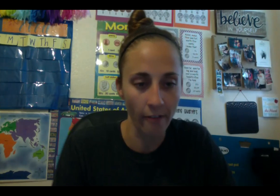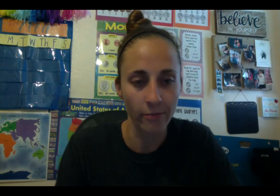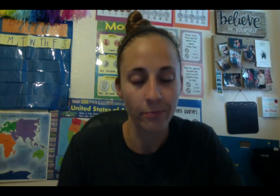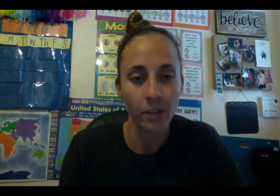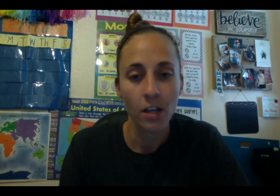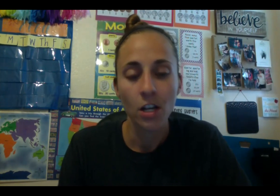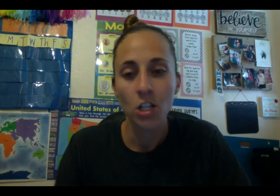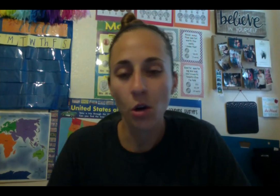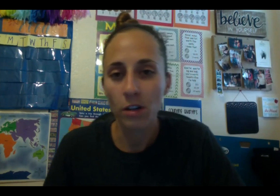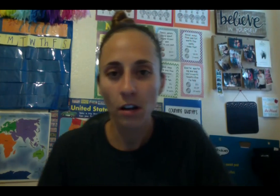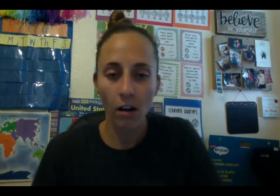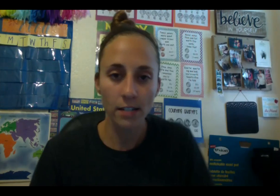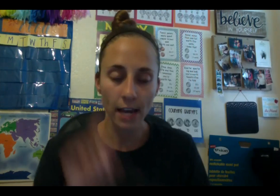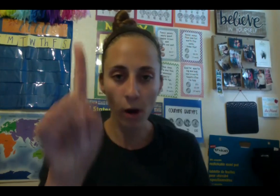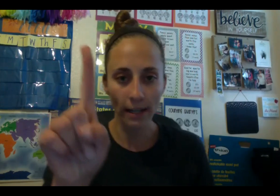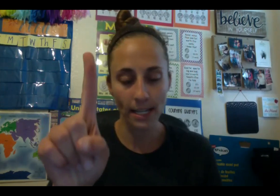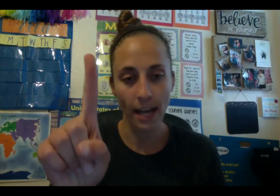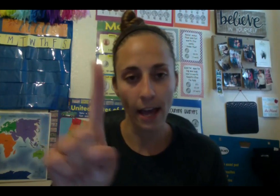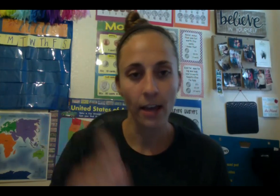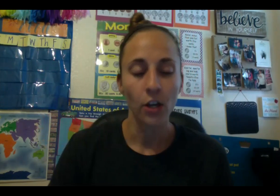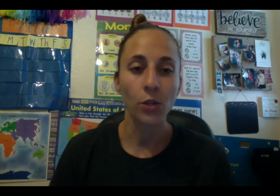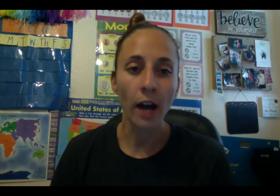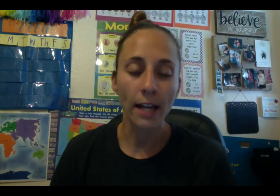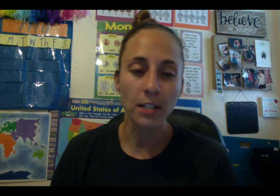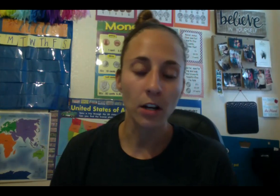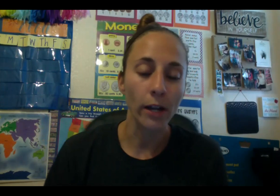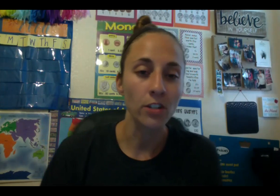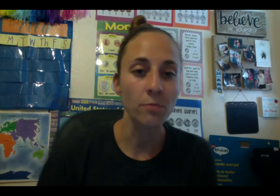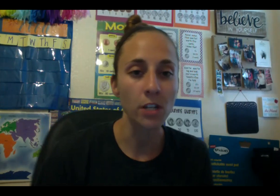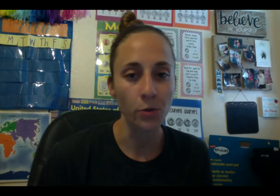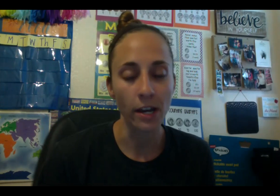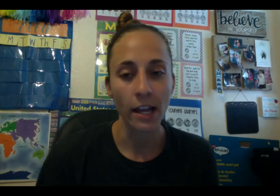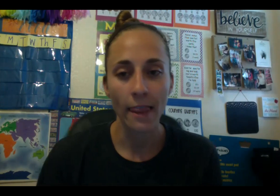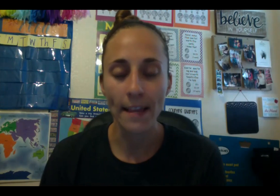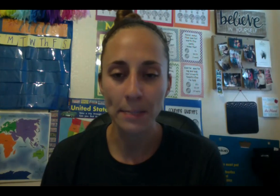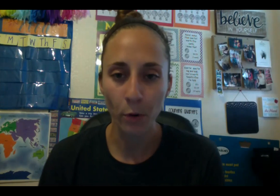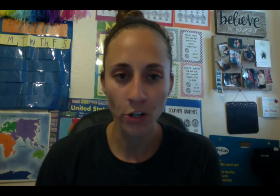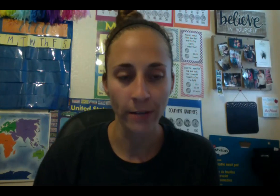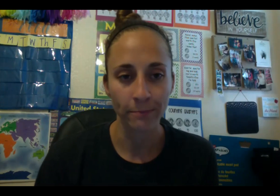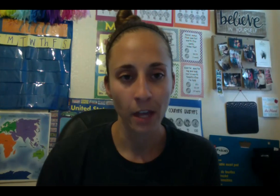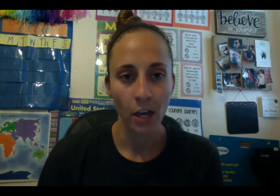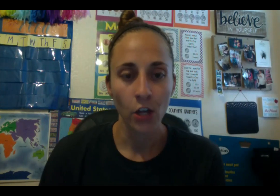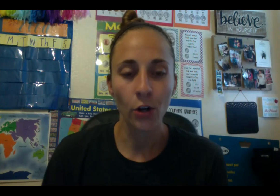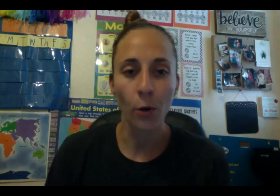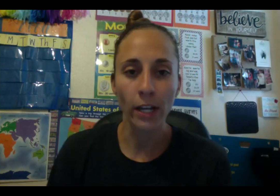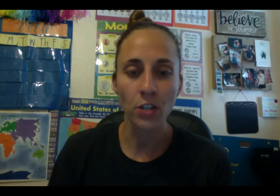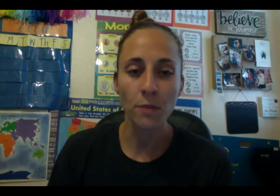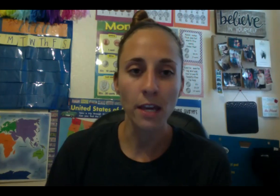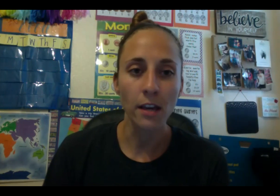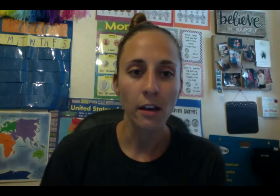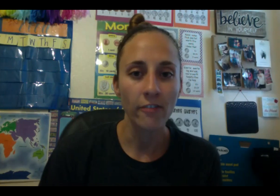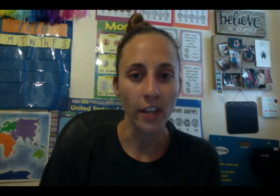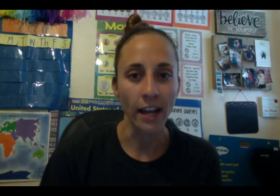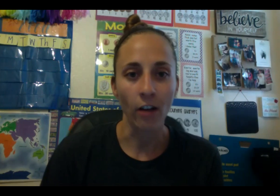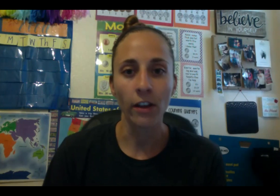have. So day 1 today, you guys are going to be doing this portion. You're going to